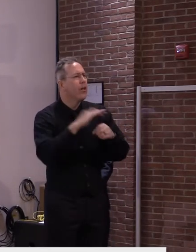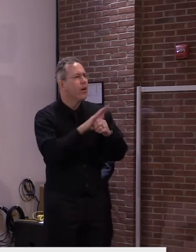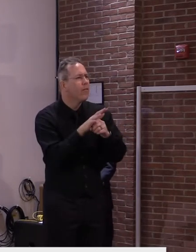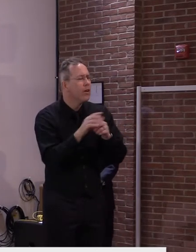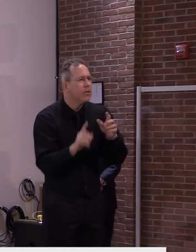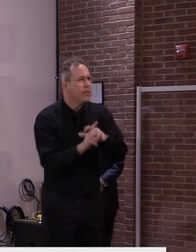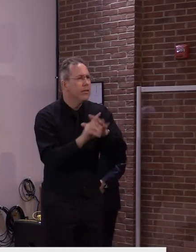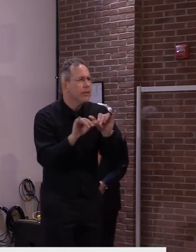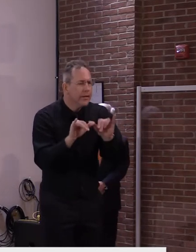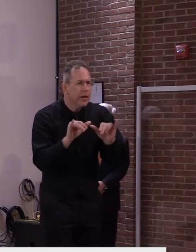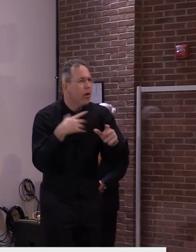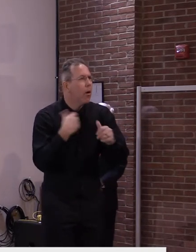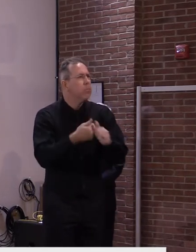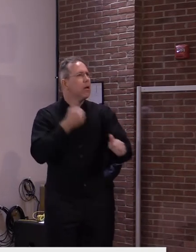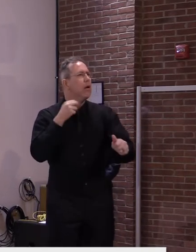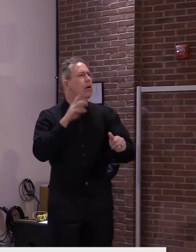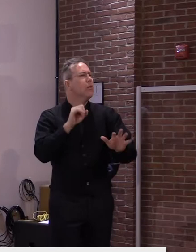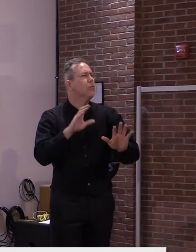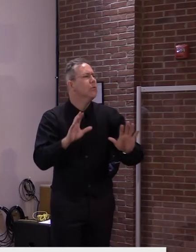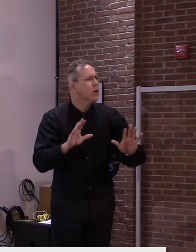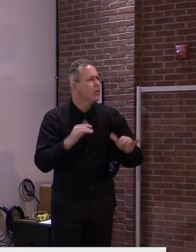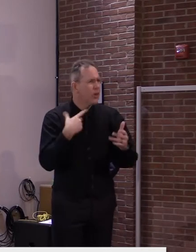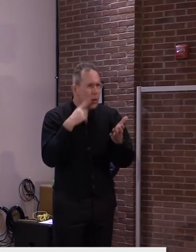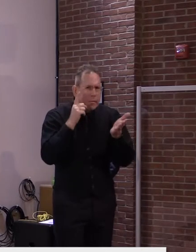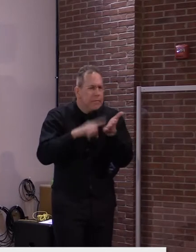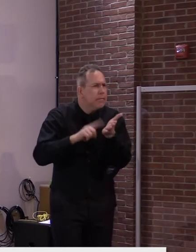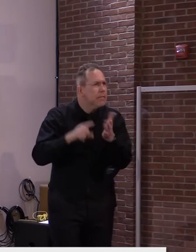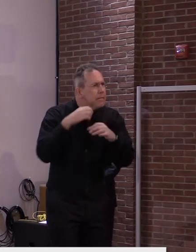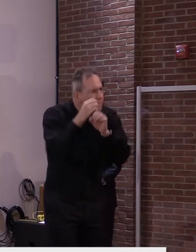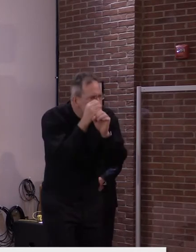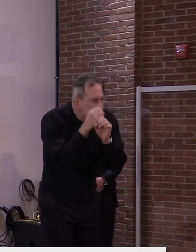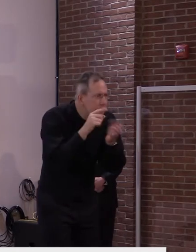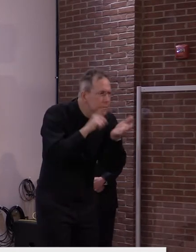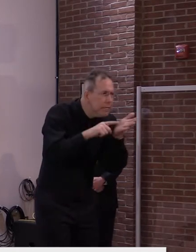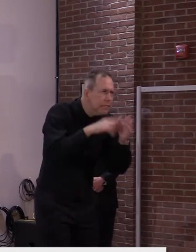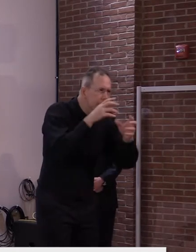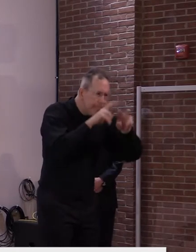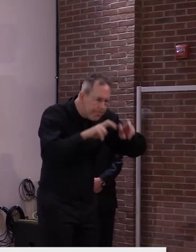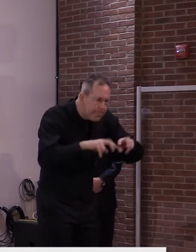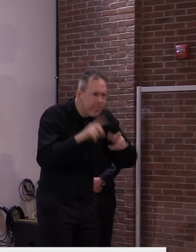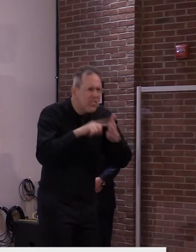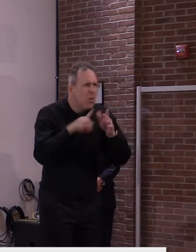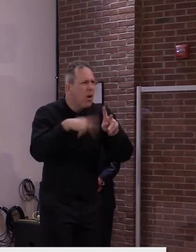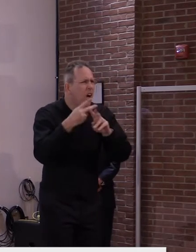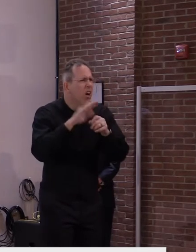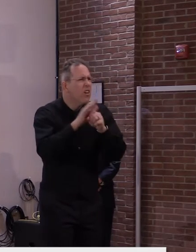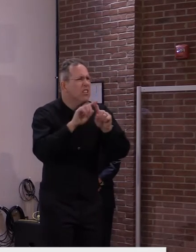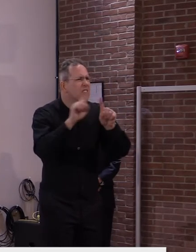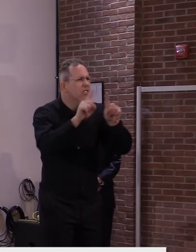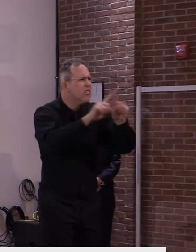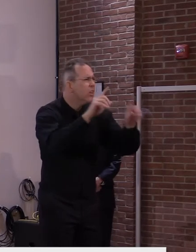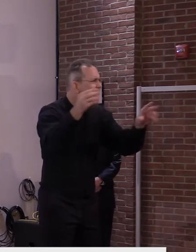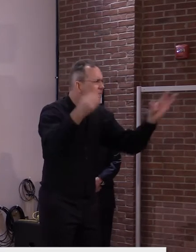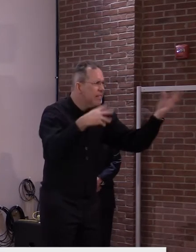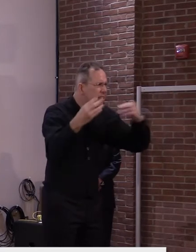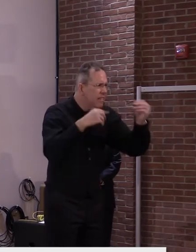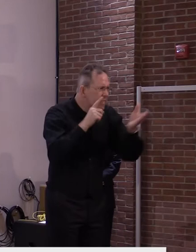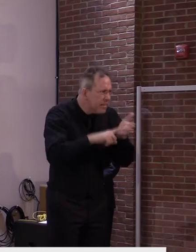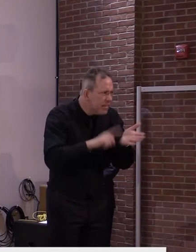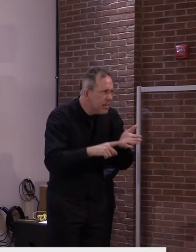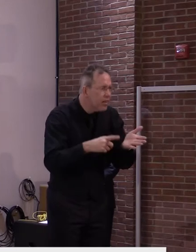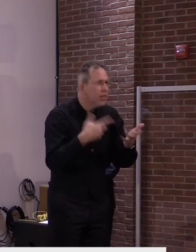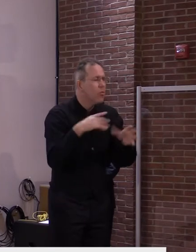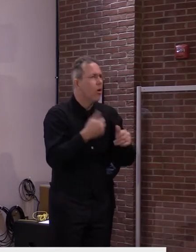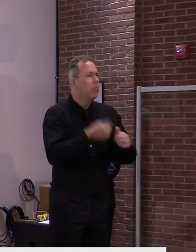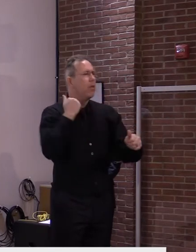sequencing and having that apparatus set up and functioning at a high level, which is unfortunate,